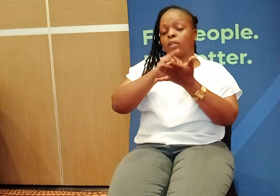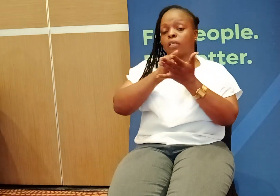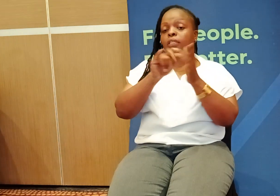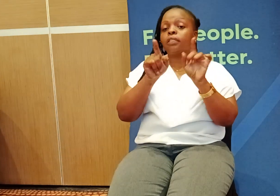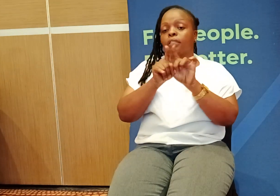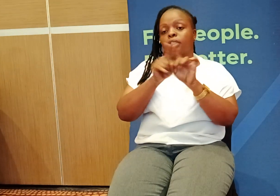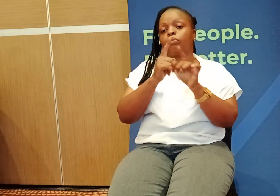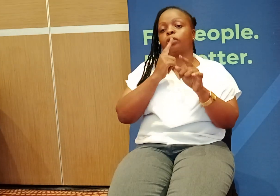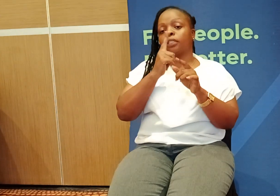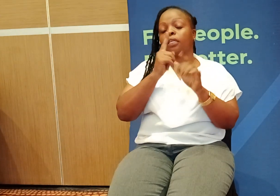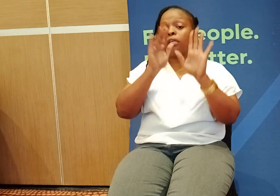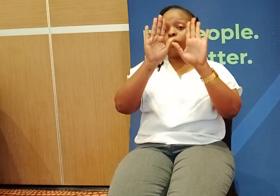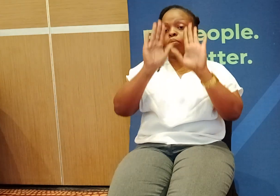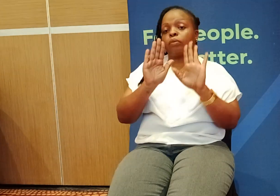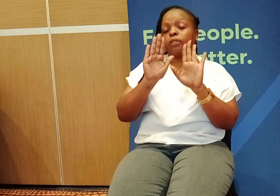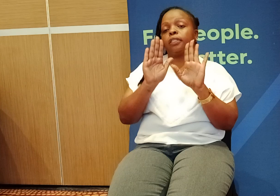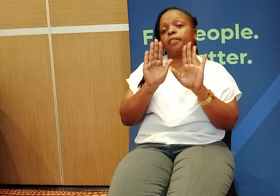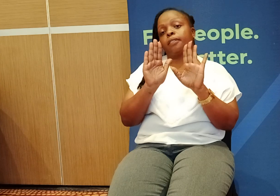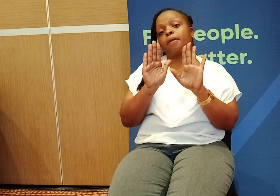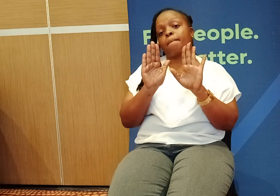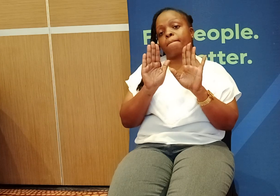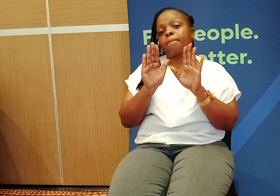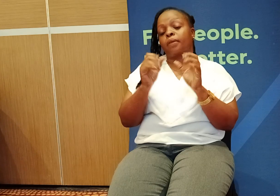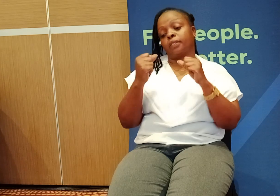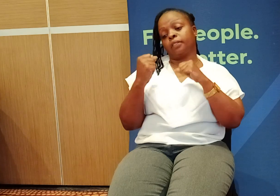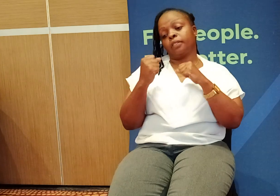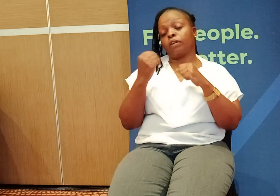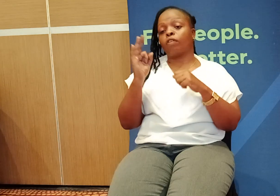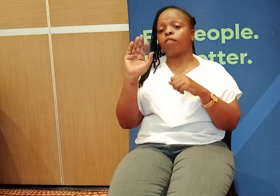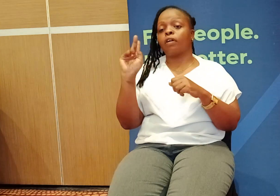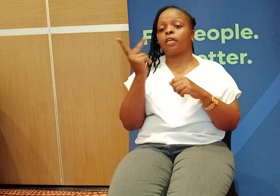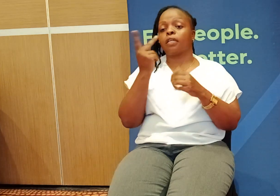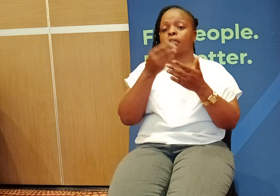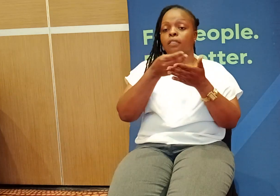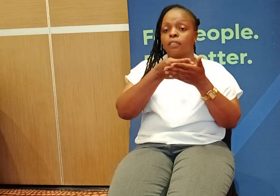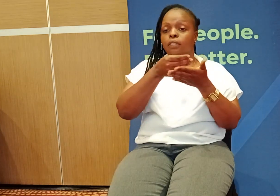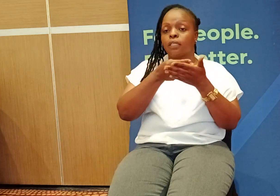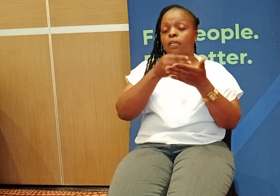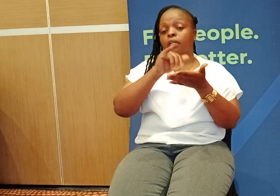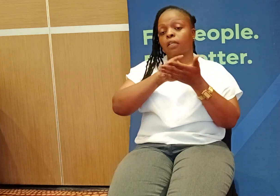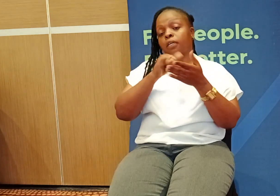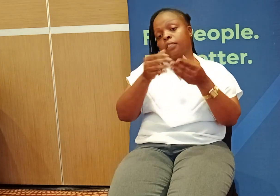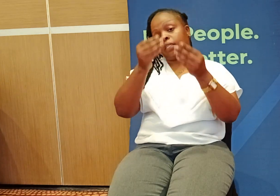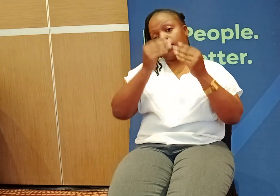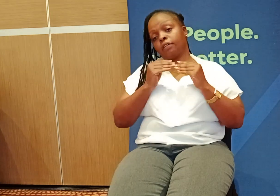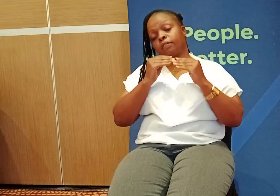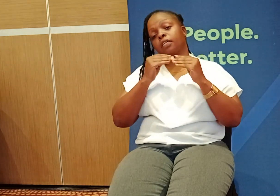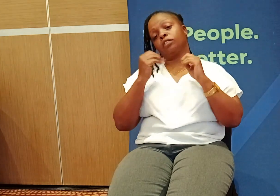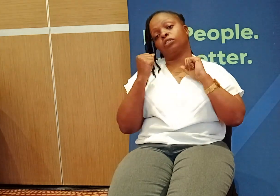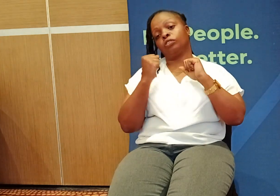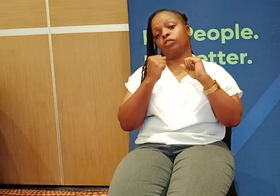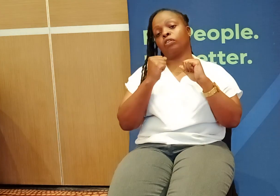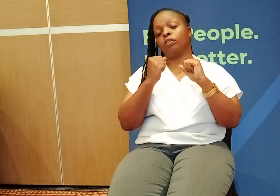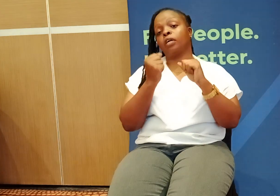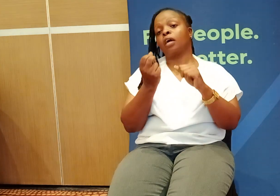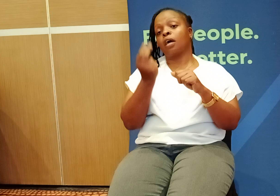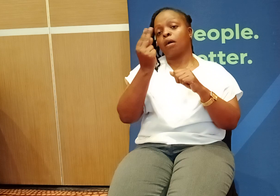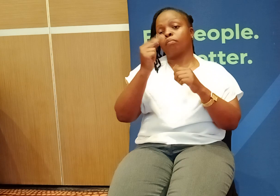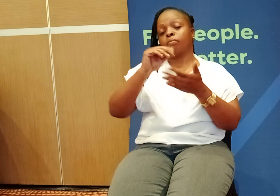a significant strengthening of the Kenya shilling, and that gives us a strong upside. Again,